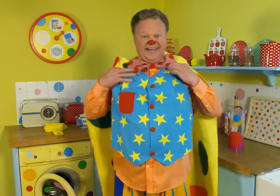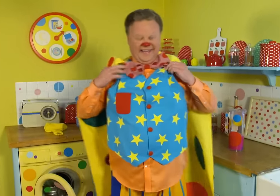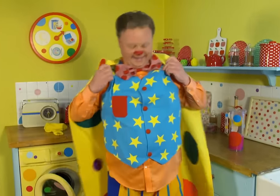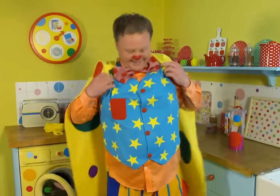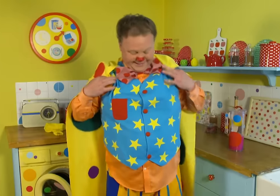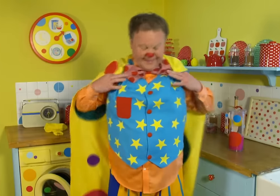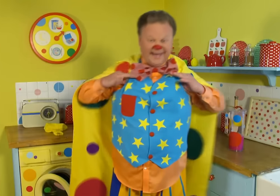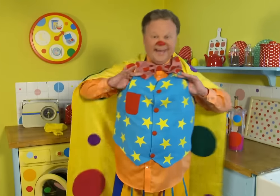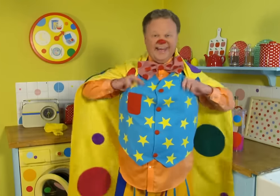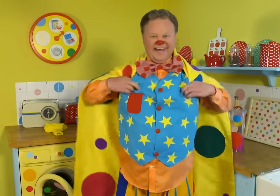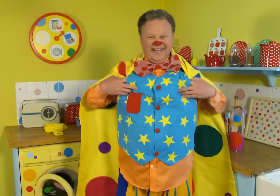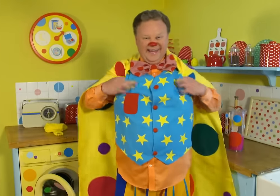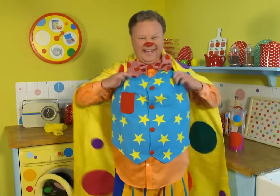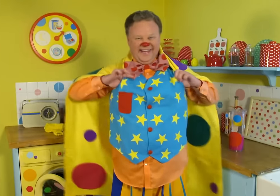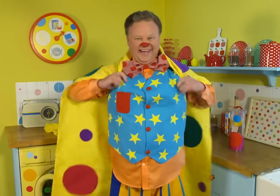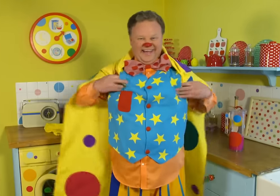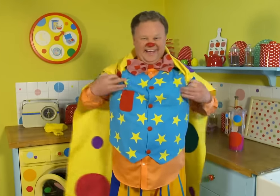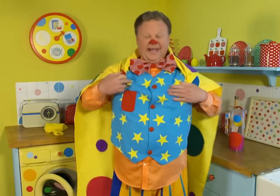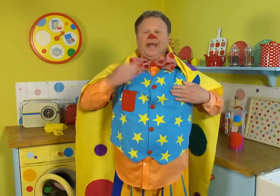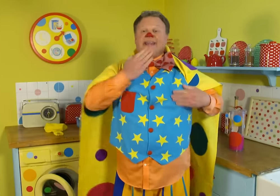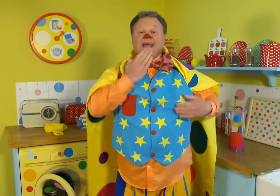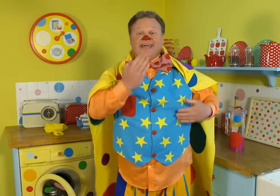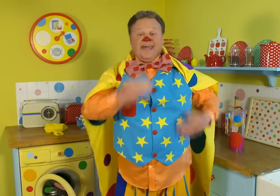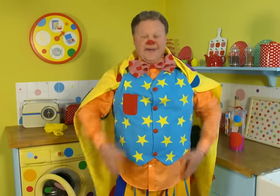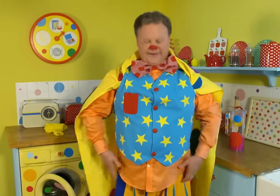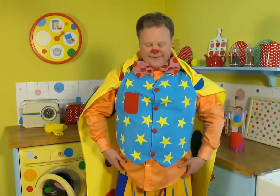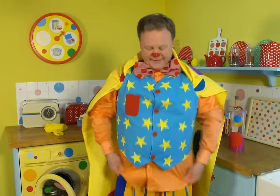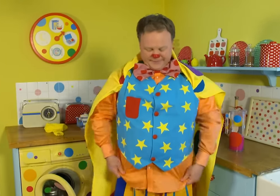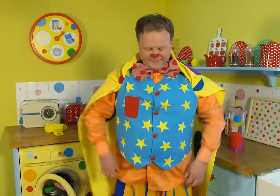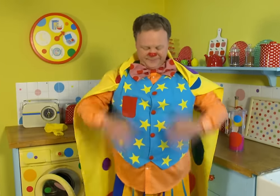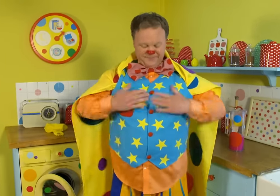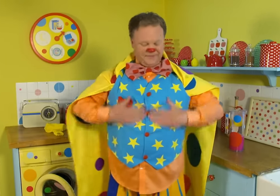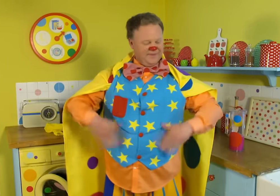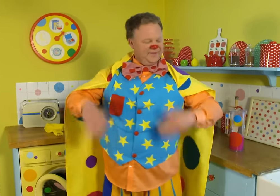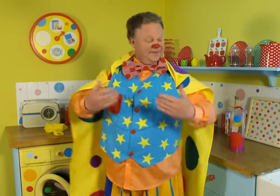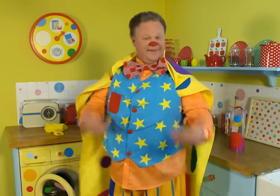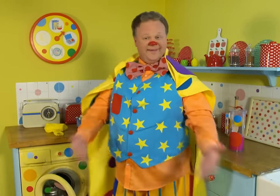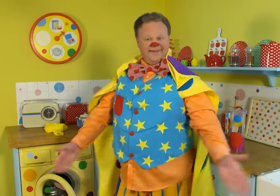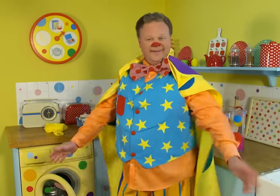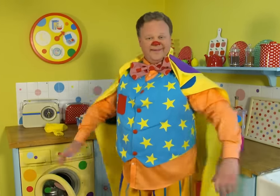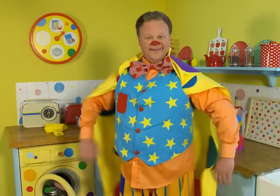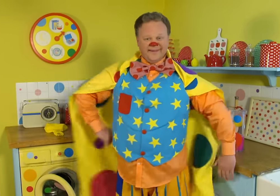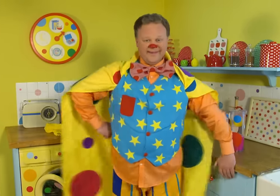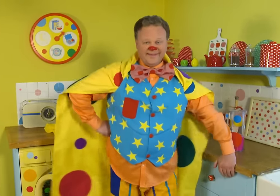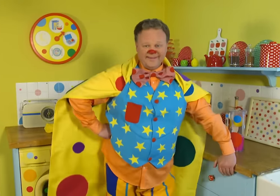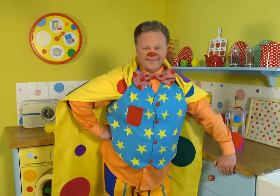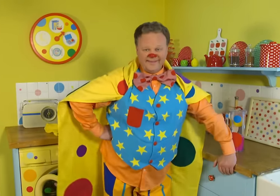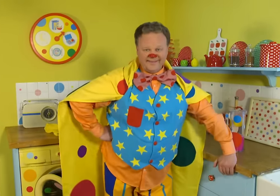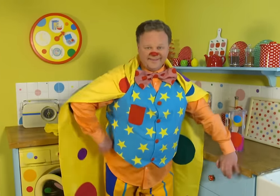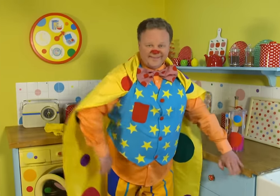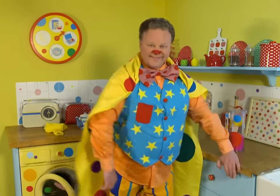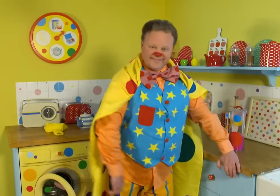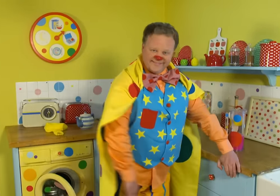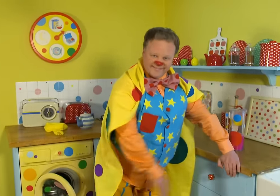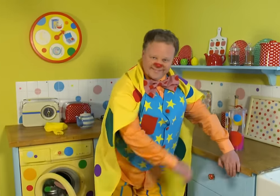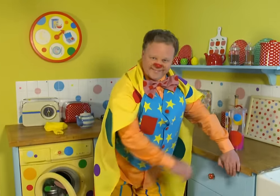That's very clever, Mr. Tumble. Thank you. Before the fashion show, please can you show us the size for jumper?